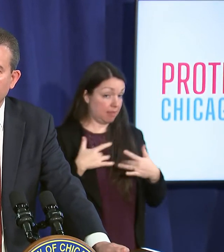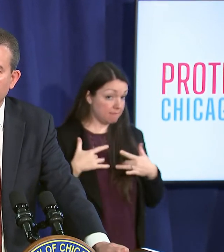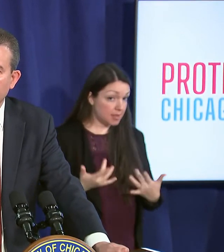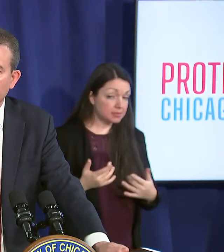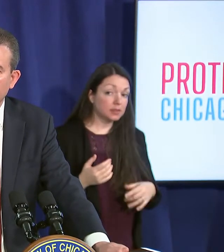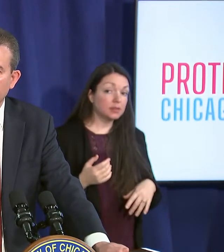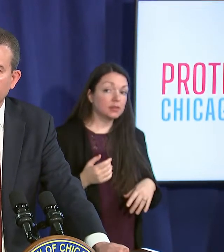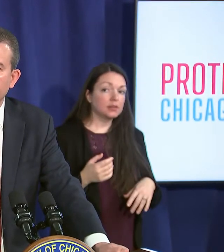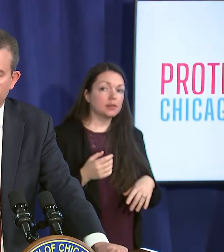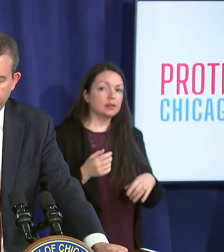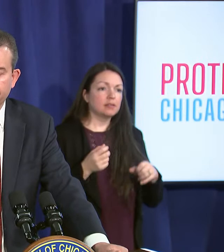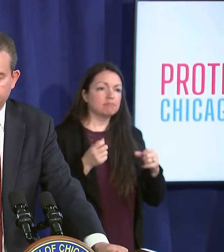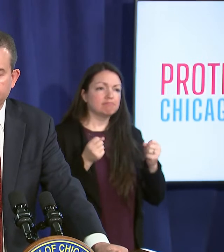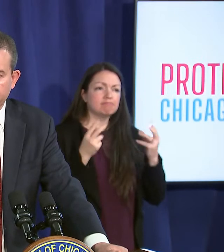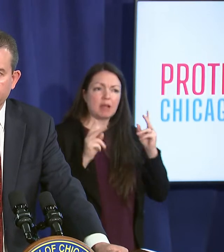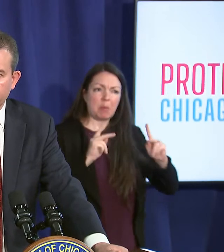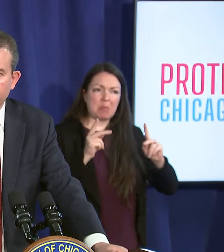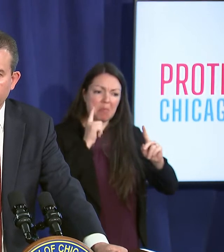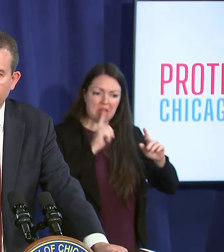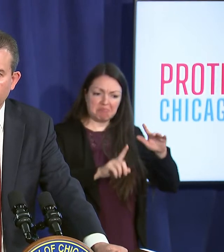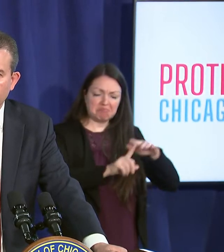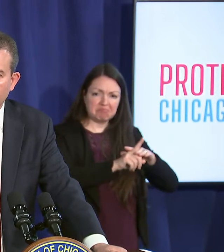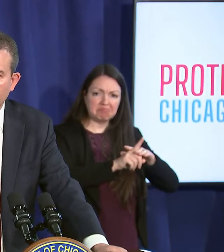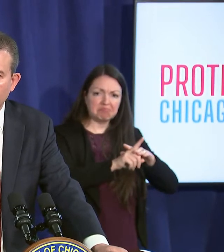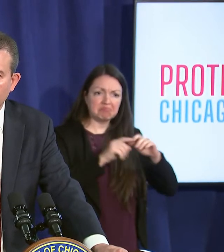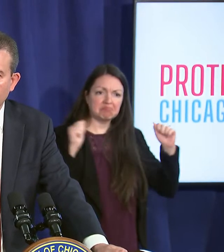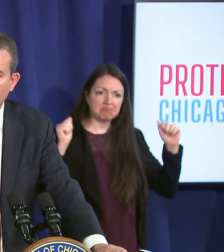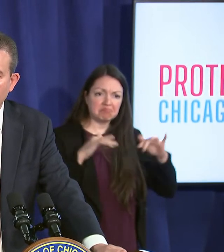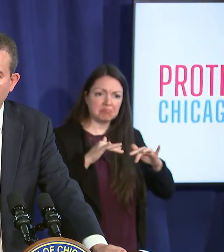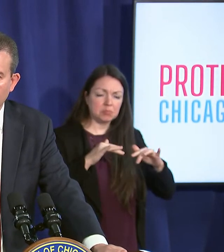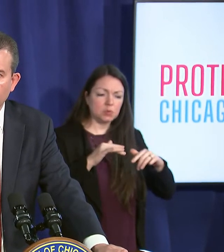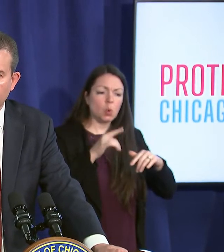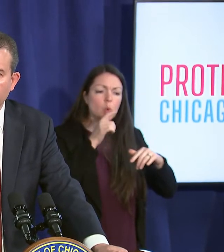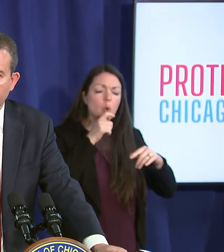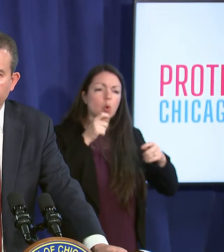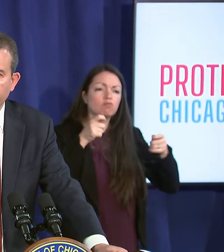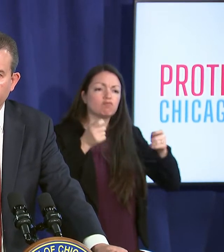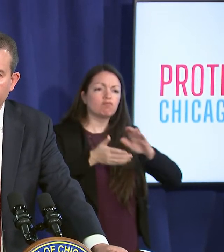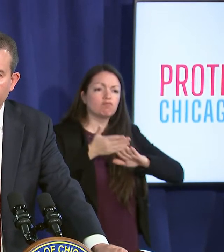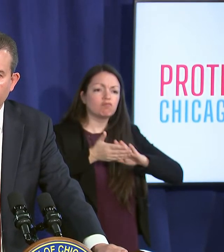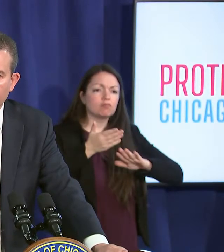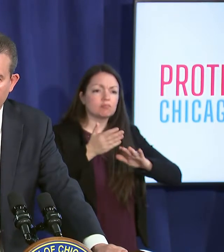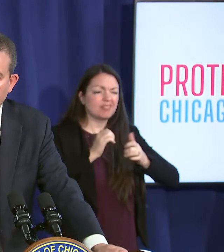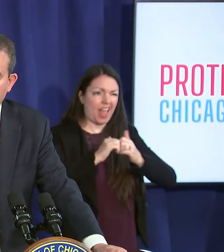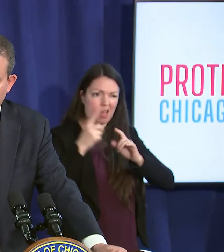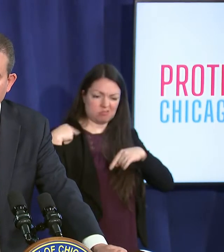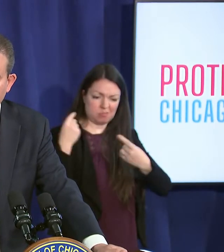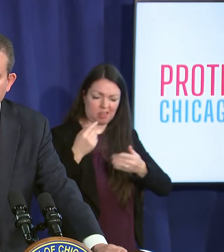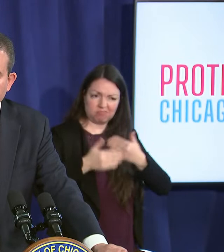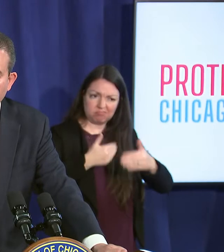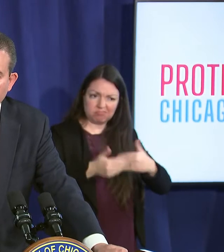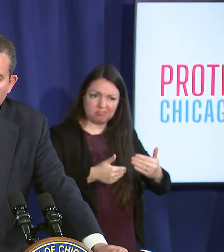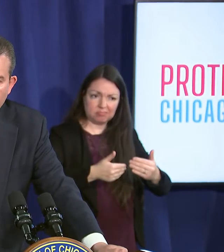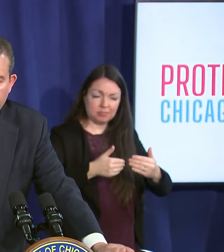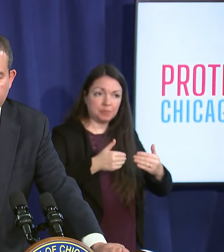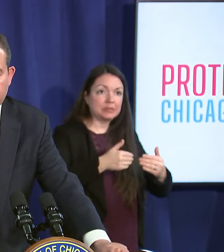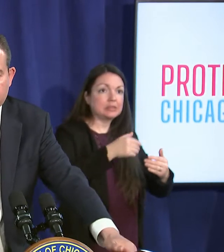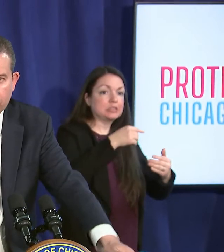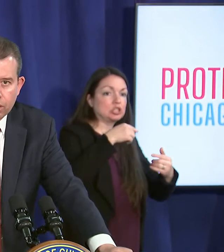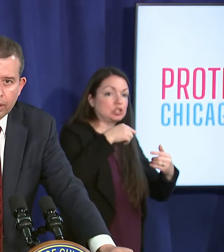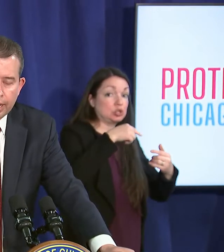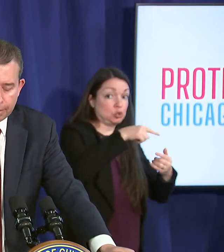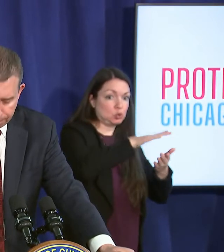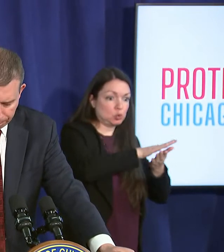of turnout, and who is running those, and how are those going? The ones that are at the school during the school day.